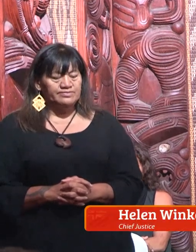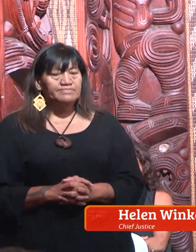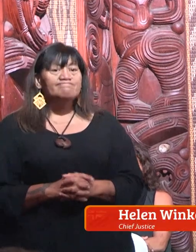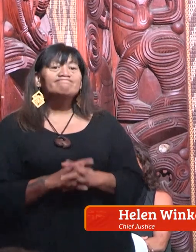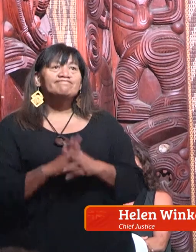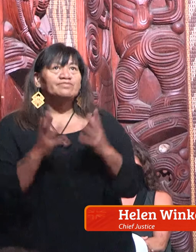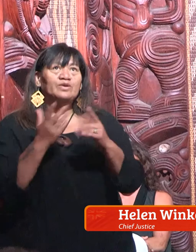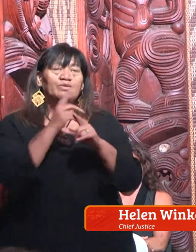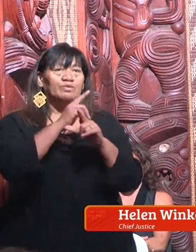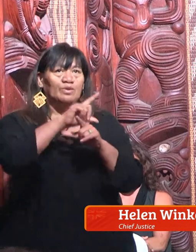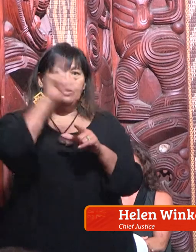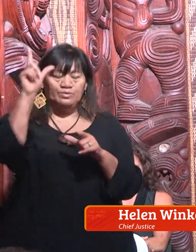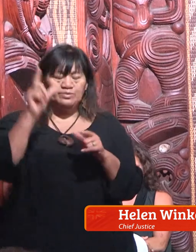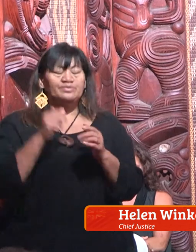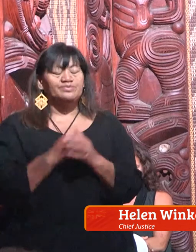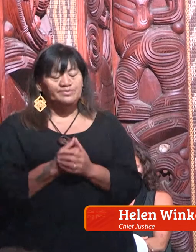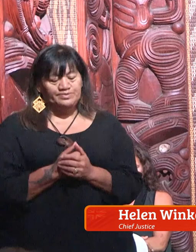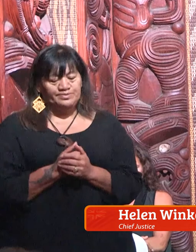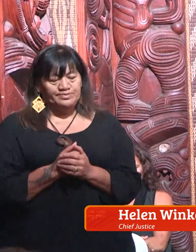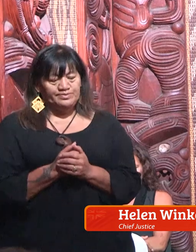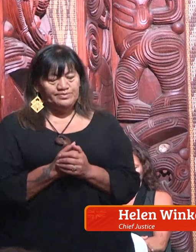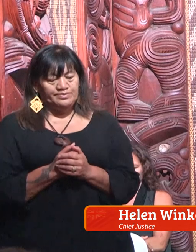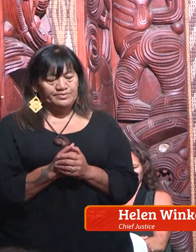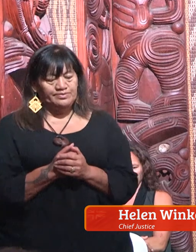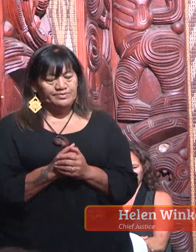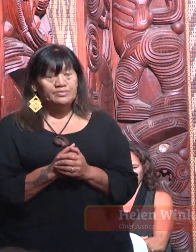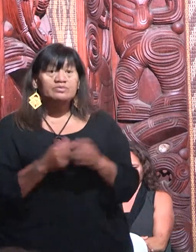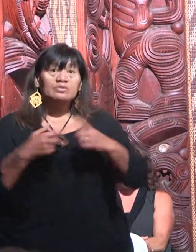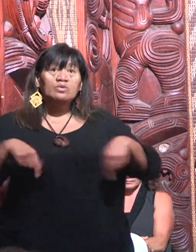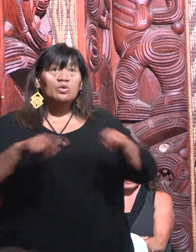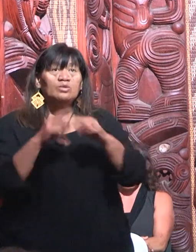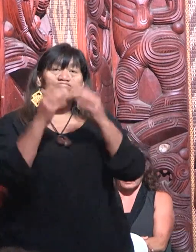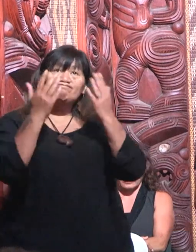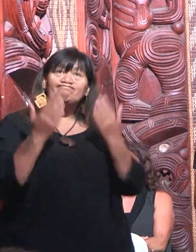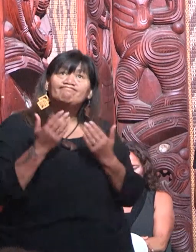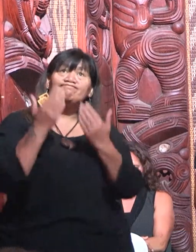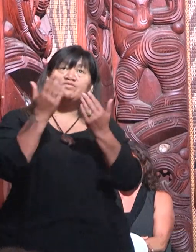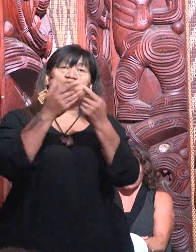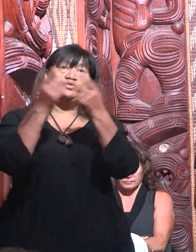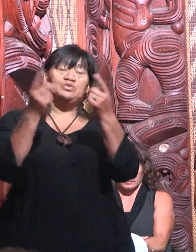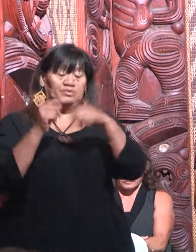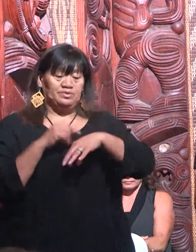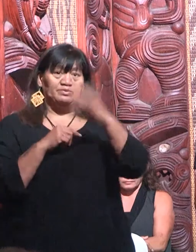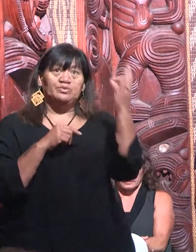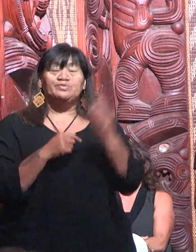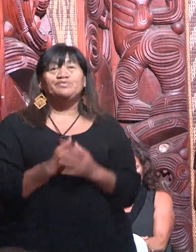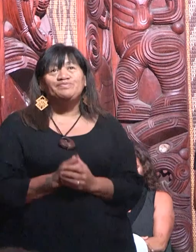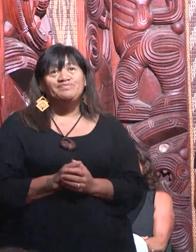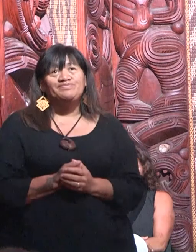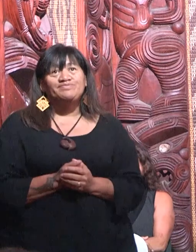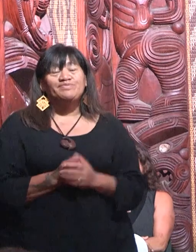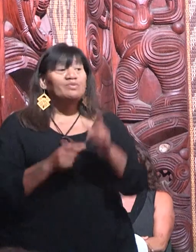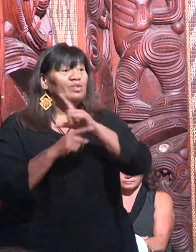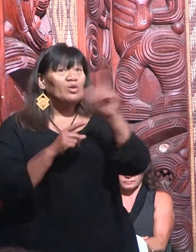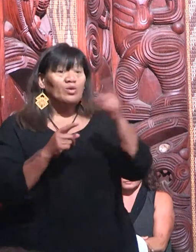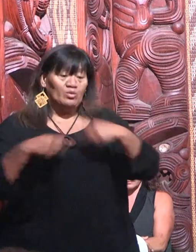e te atua. Ka tuahu mātou ki mua kito aroarau I tēnei ata. Lord,